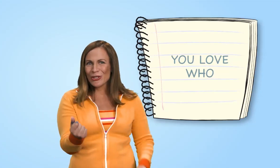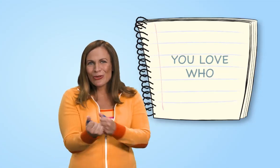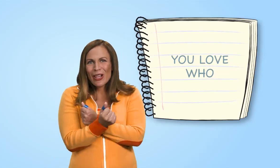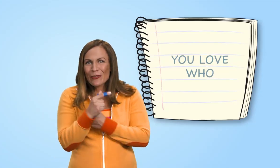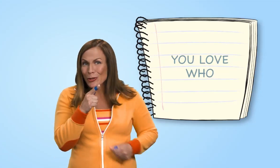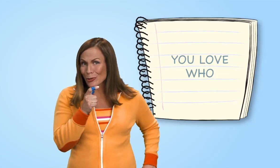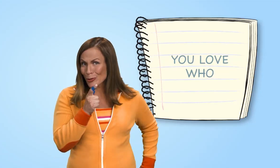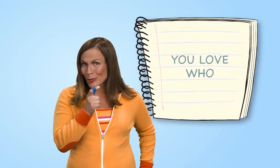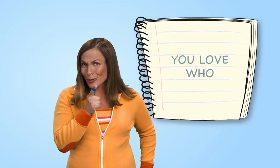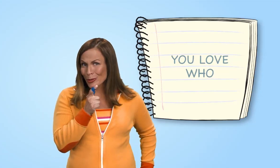You love who?